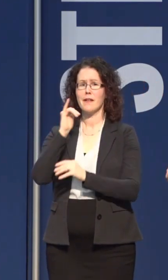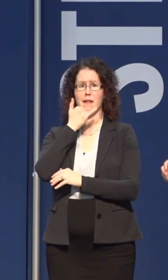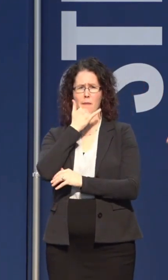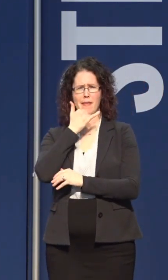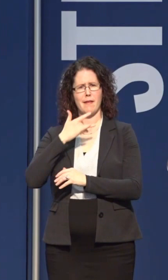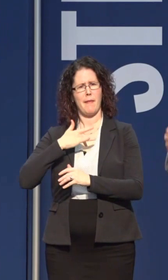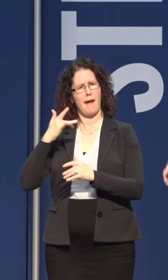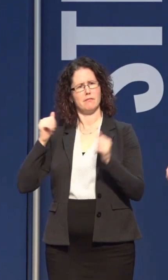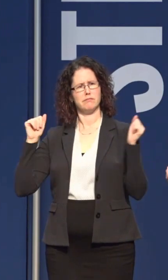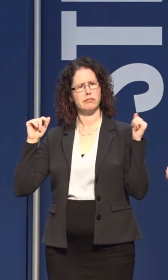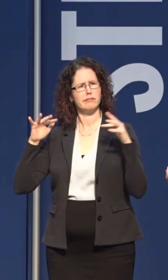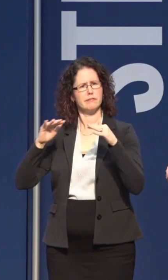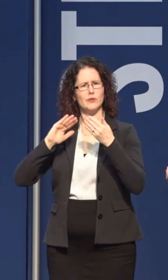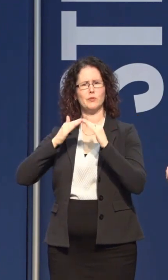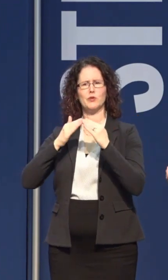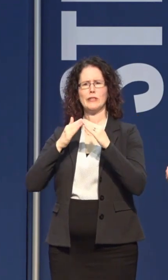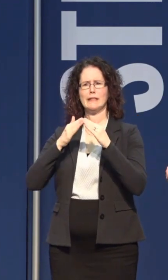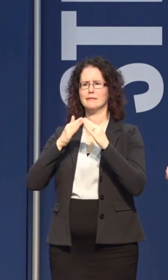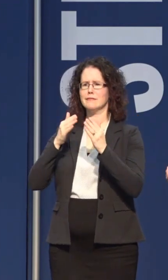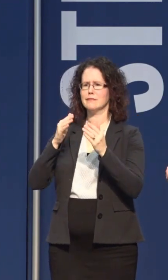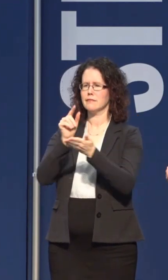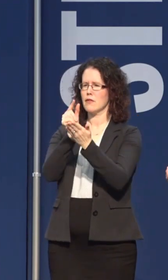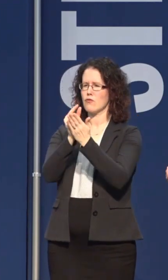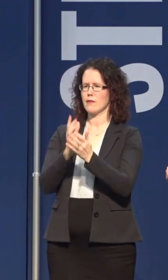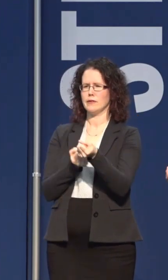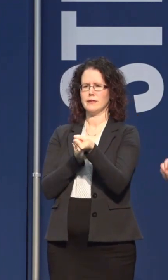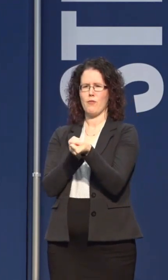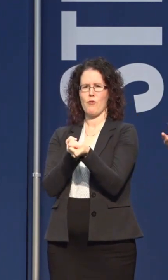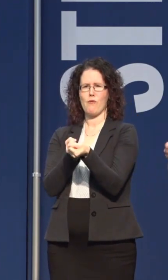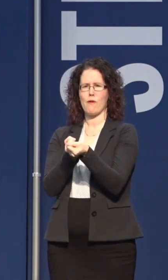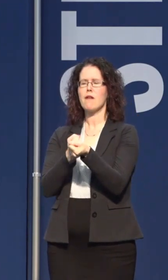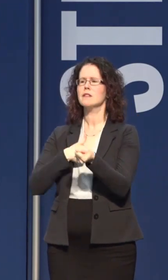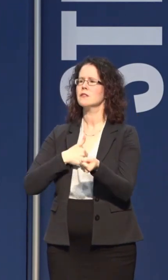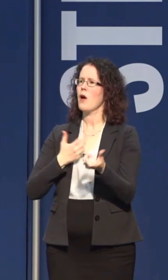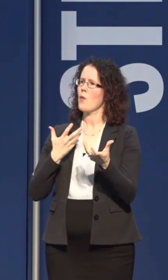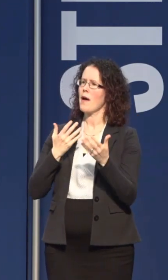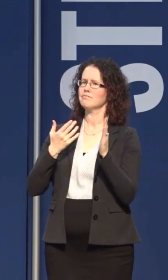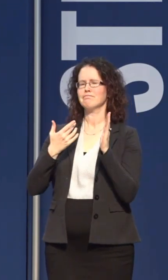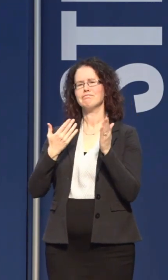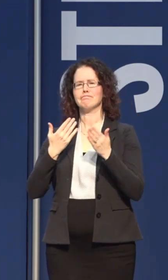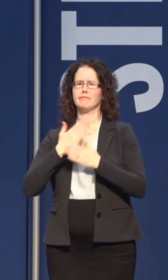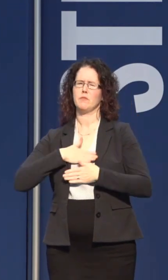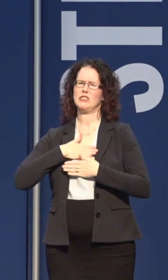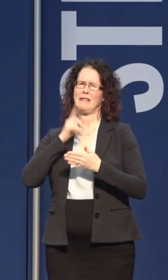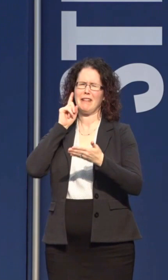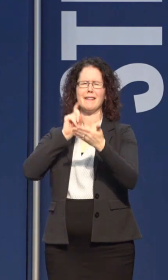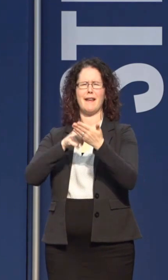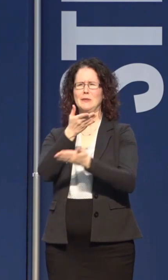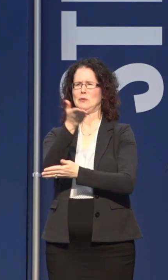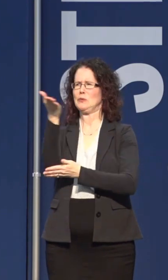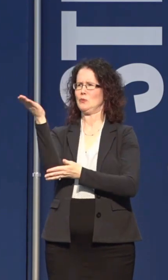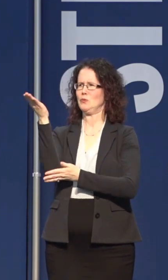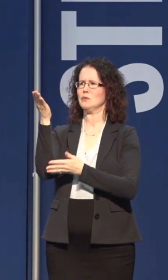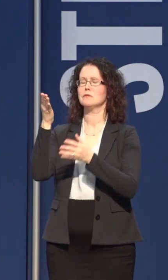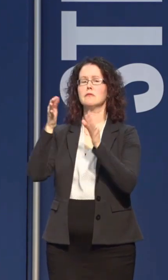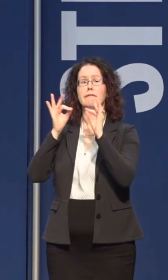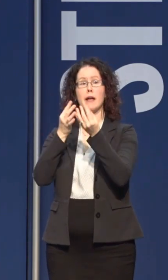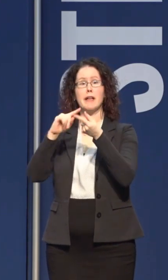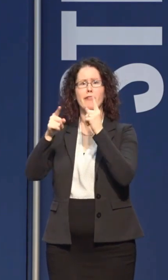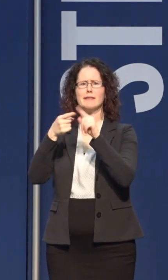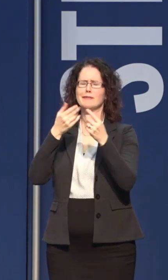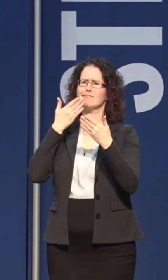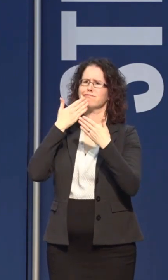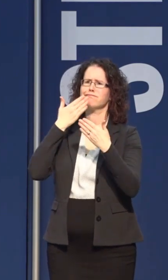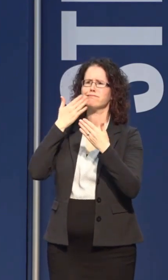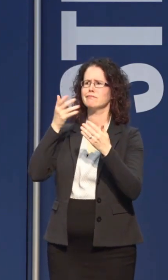always been so fantastic for the Nova Scotia Community College. I just want to express my appreciation for that. And to family and friends, thank you so much for coming